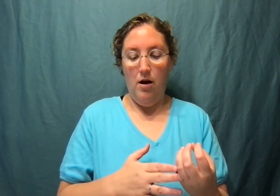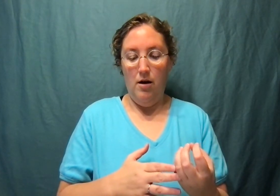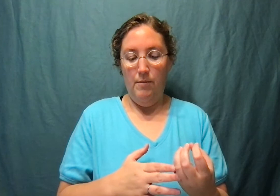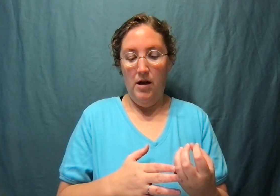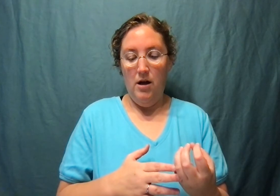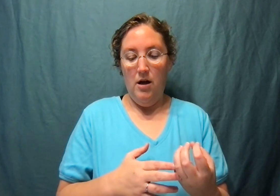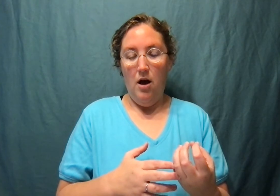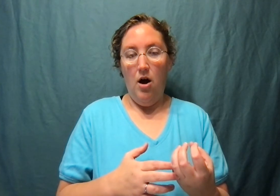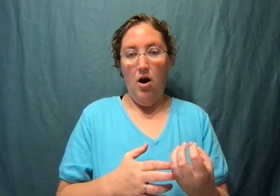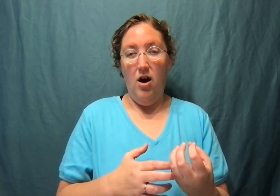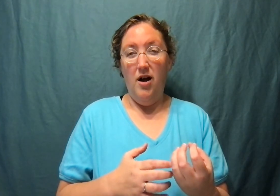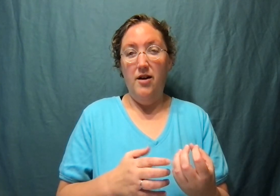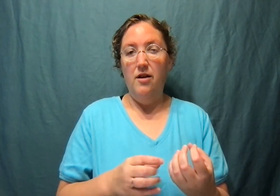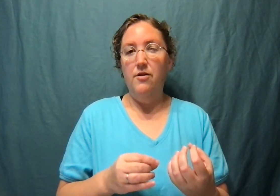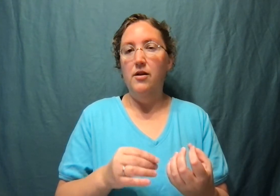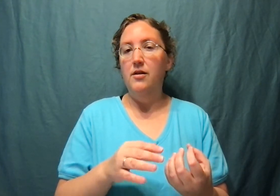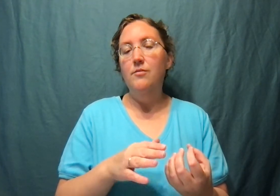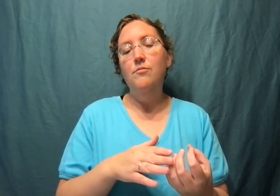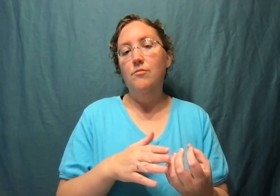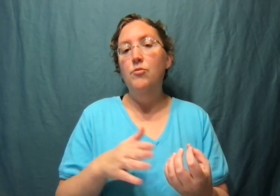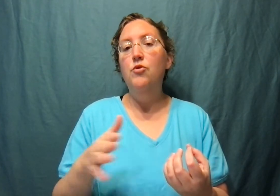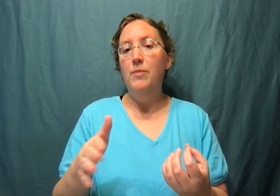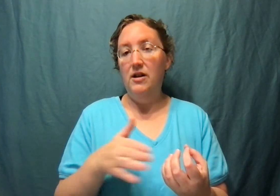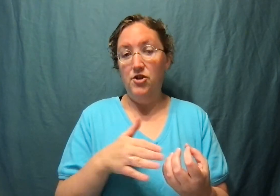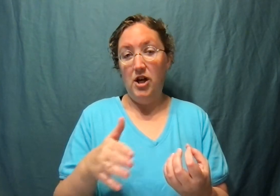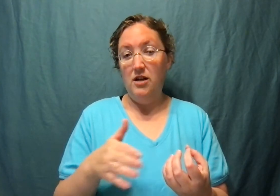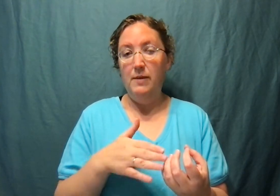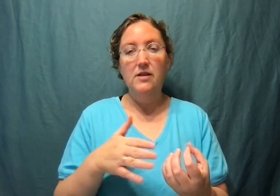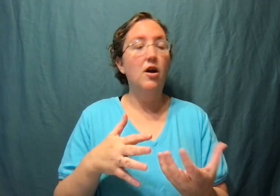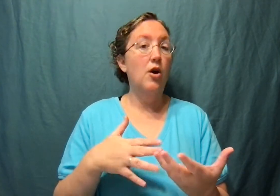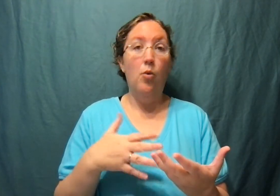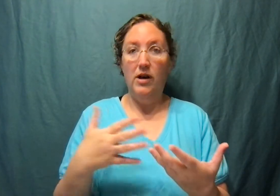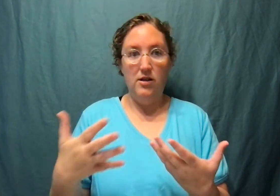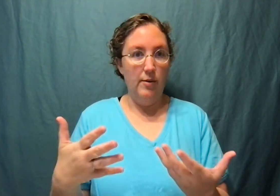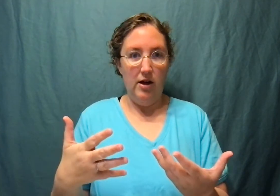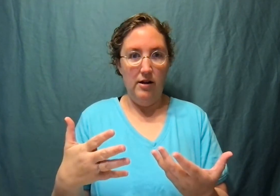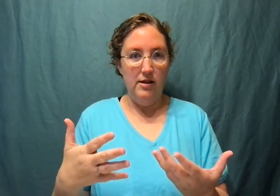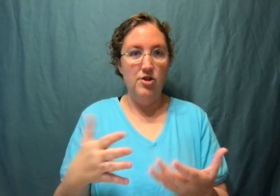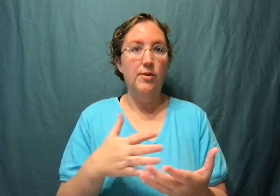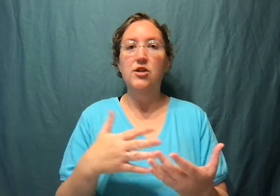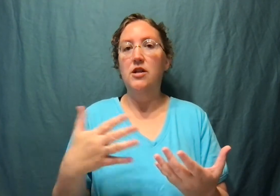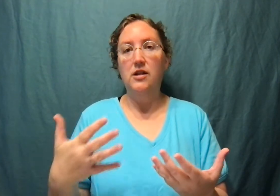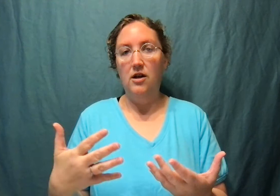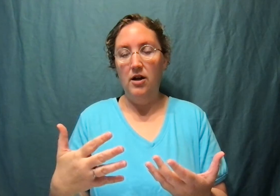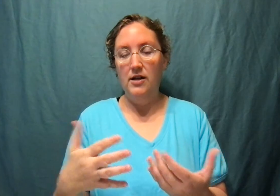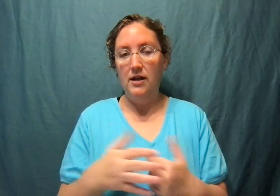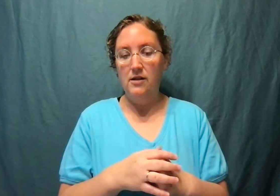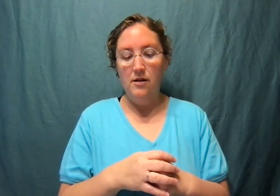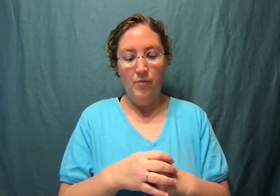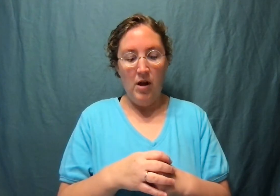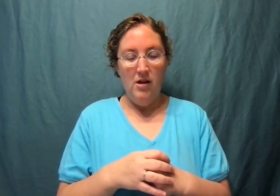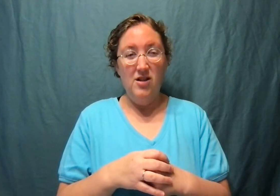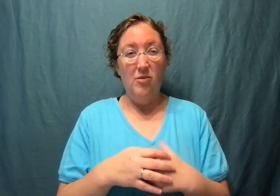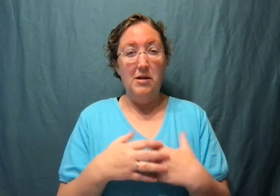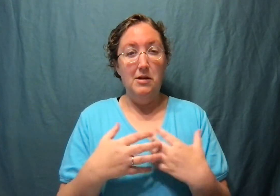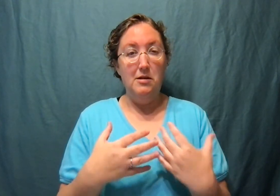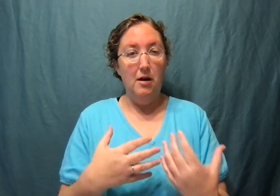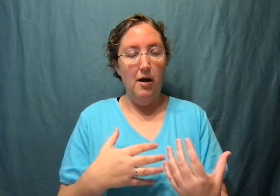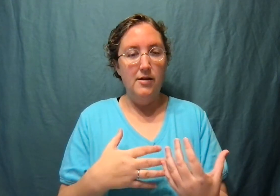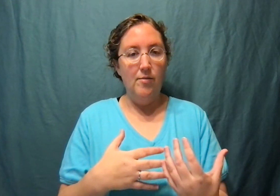on the movement is changed based on what is going on in the situation in the context. So this is not something